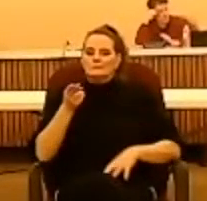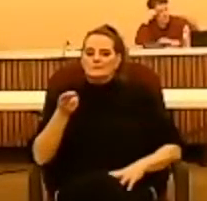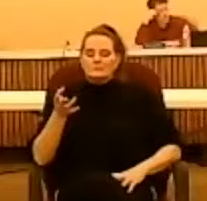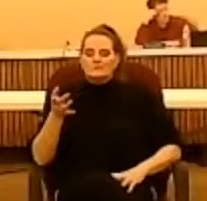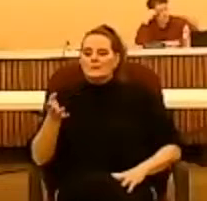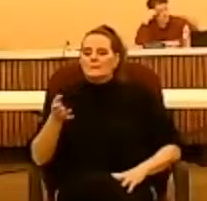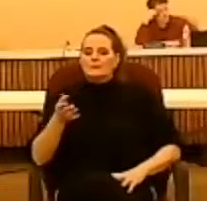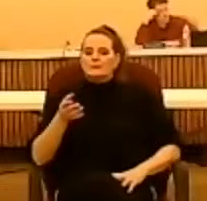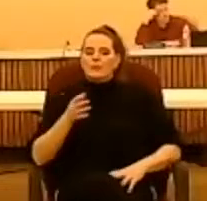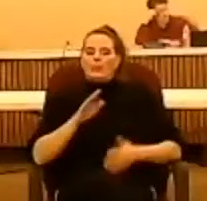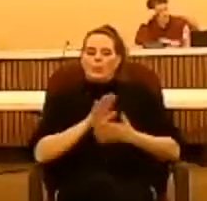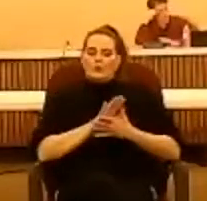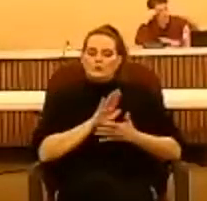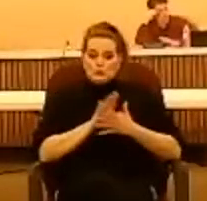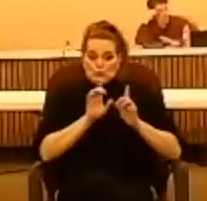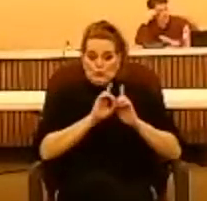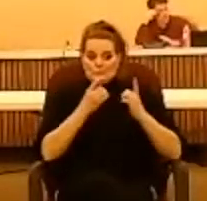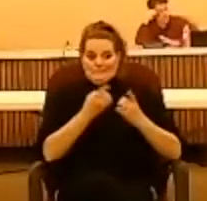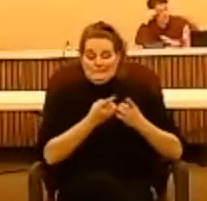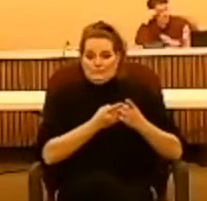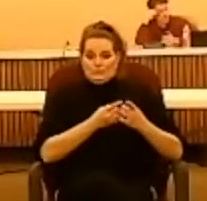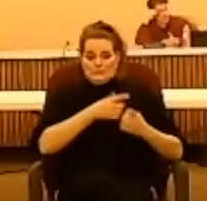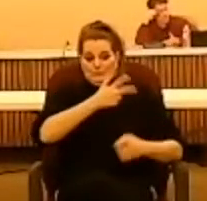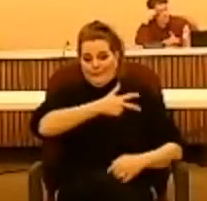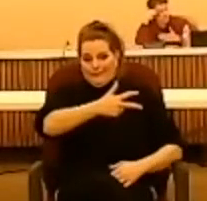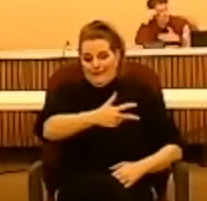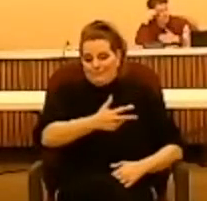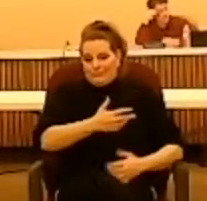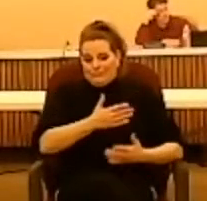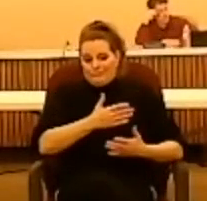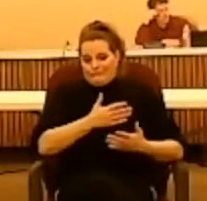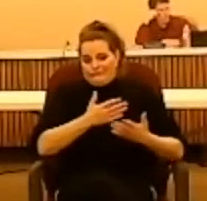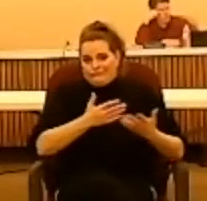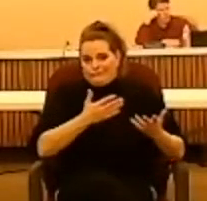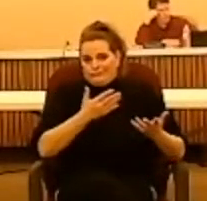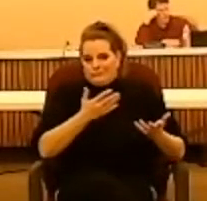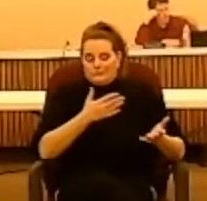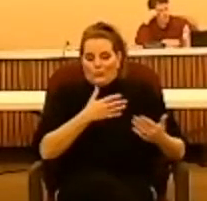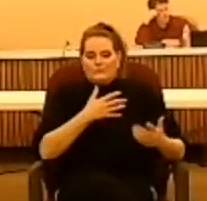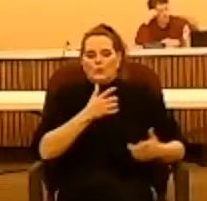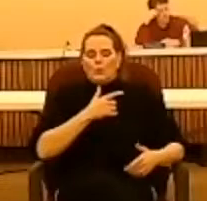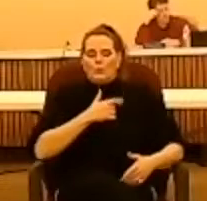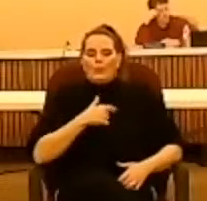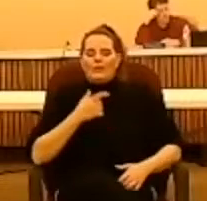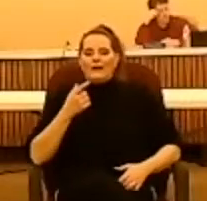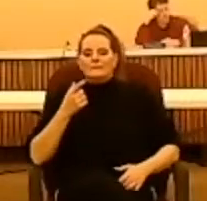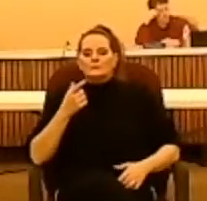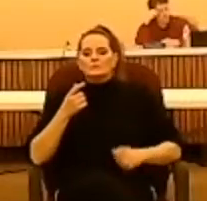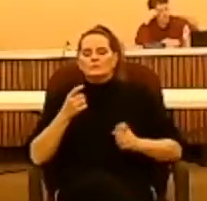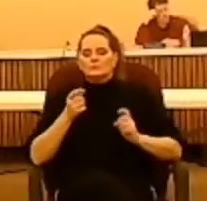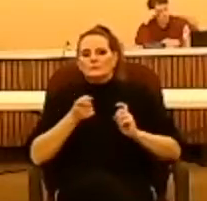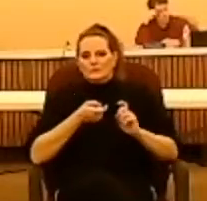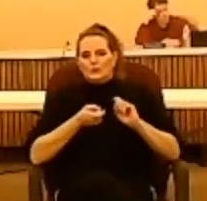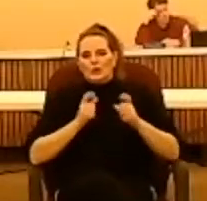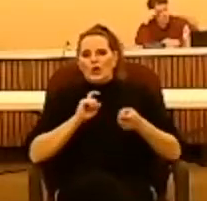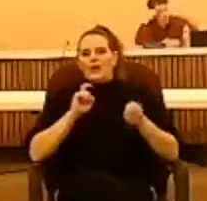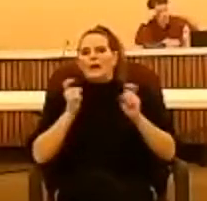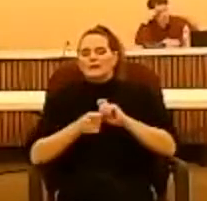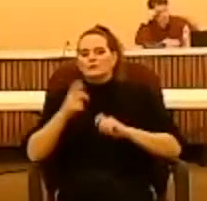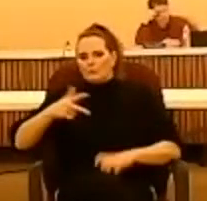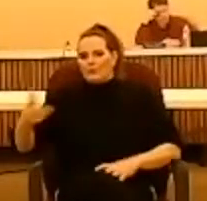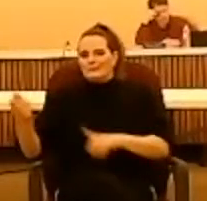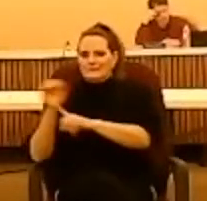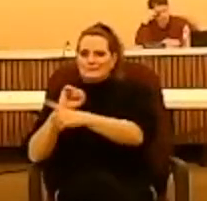the school district parking lot for some reason, then, we would have to do something from a shuttling standpoint. But